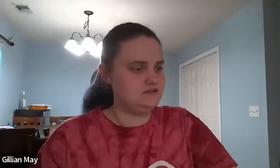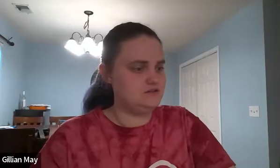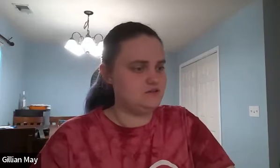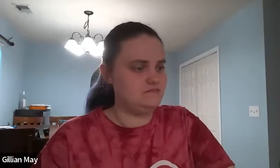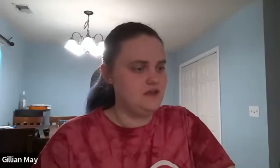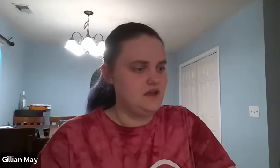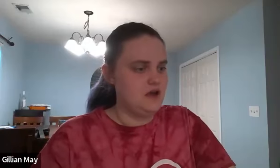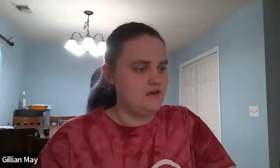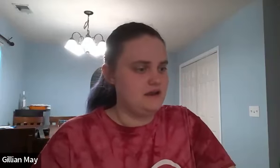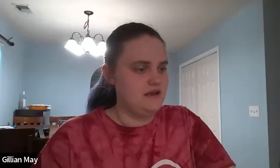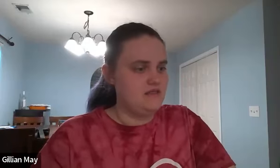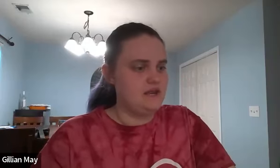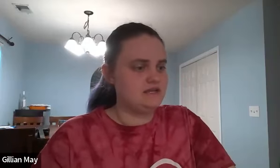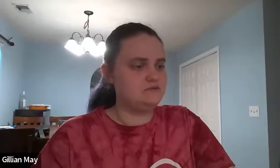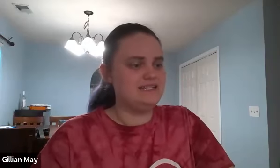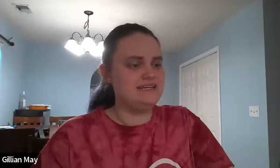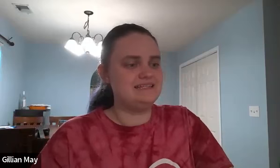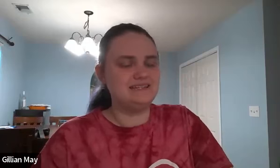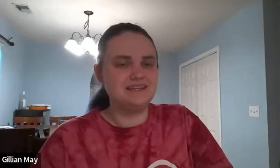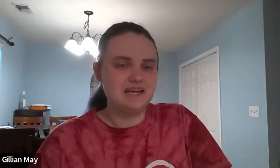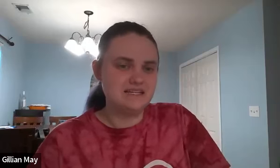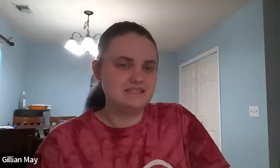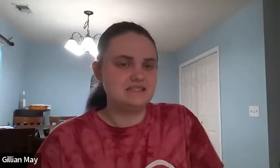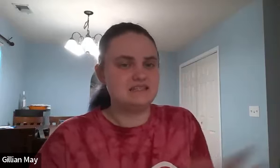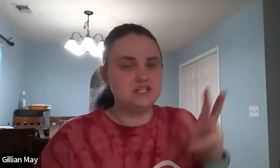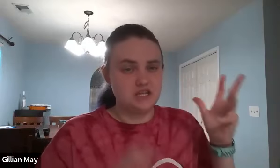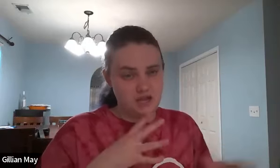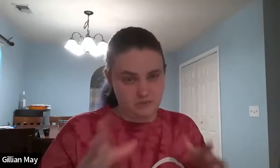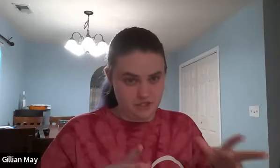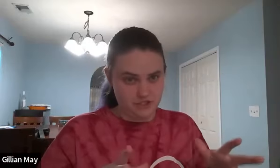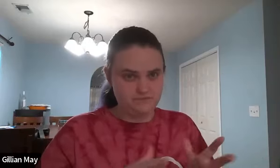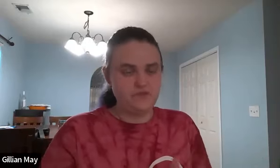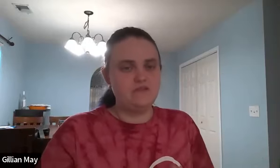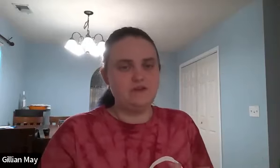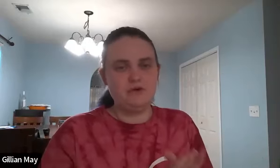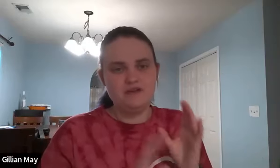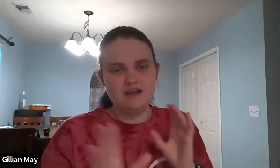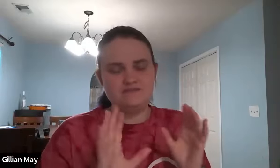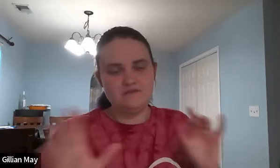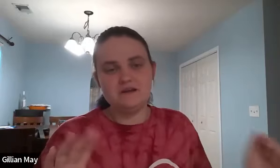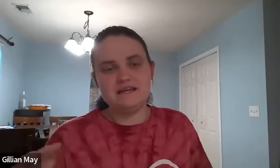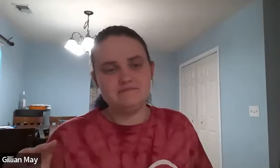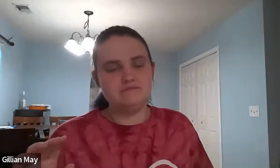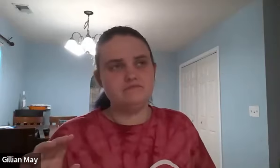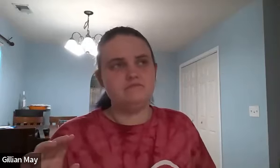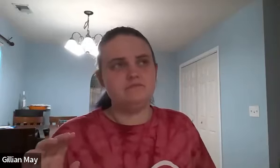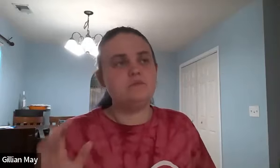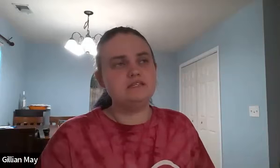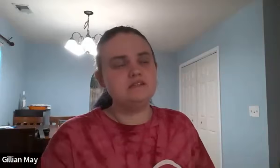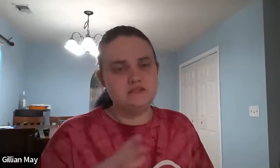Yes, good. All right. The next one is lettuce / cabbage. They're both they're basically the